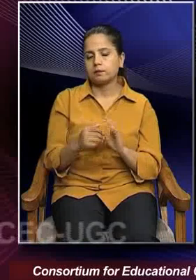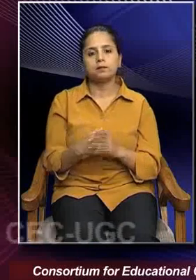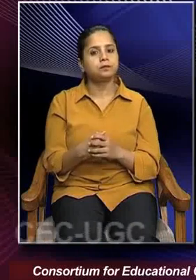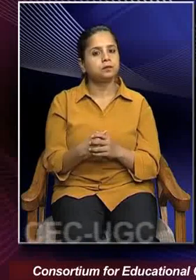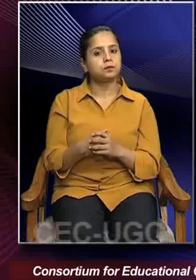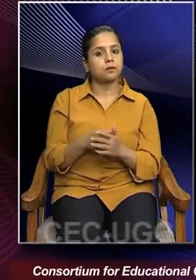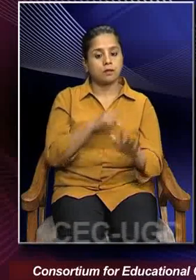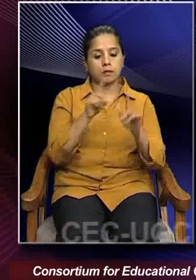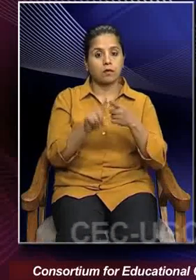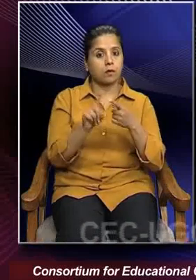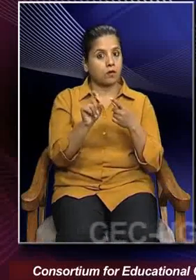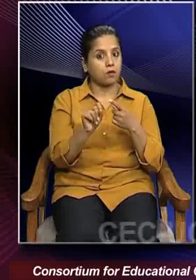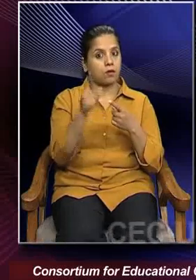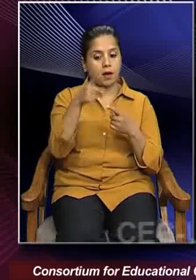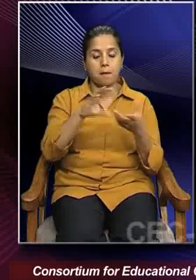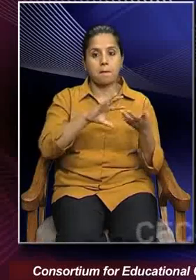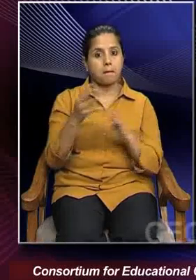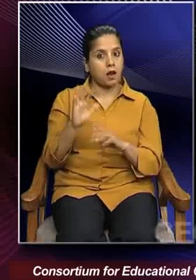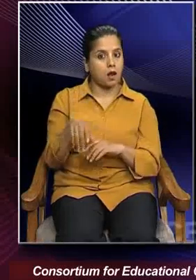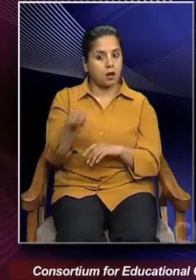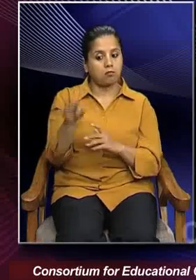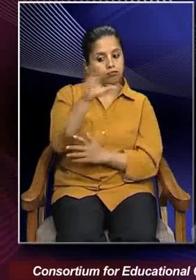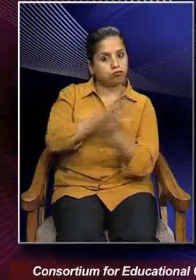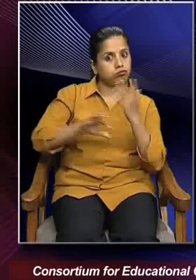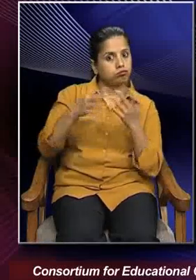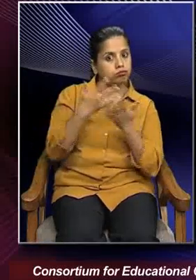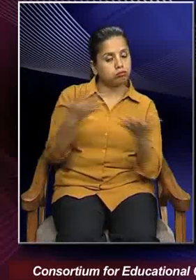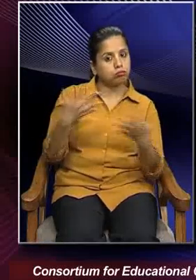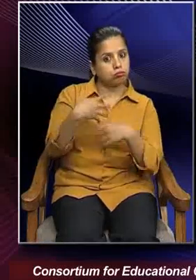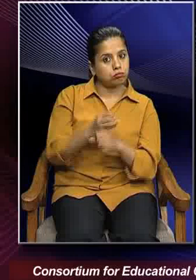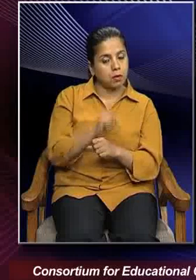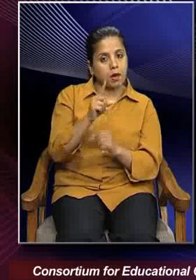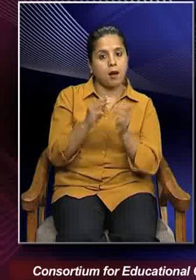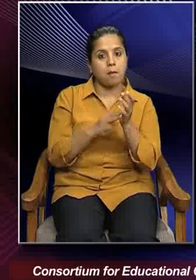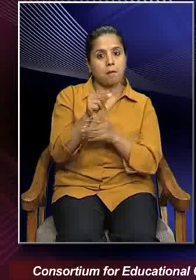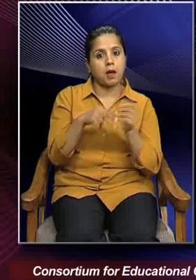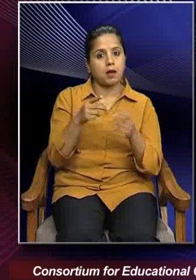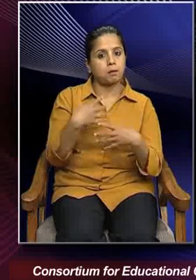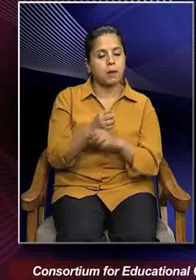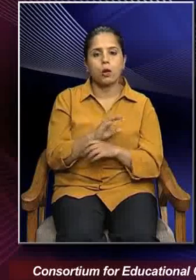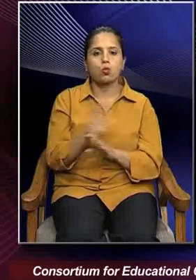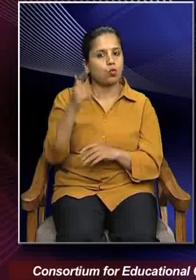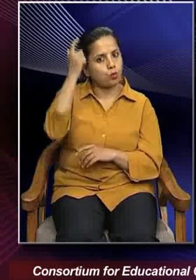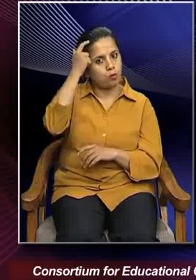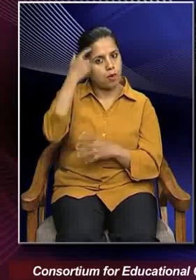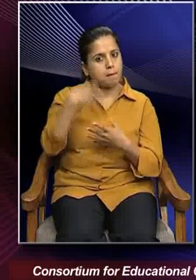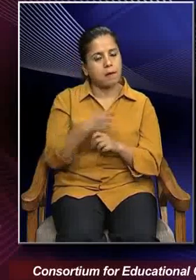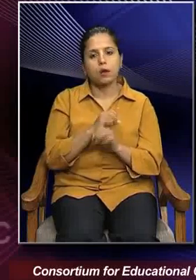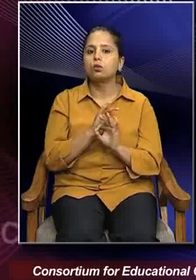The first 4 produce composite things, while manas does not.